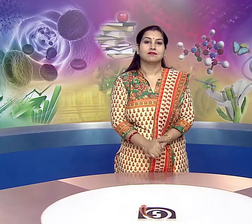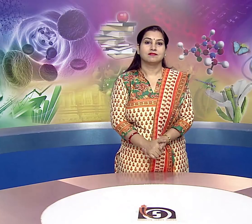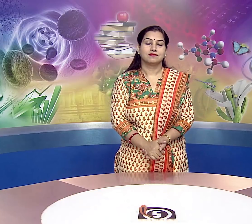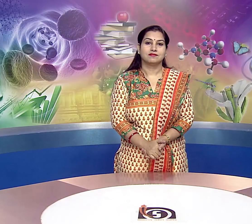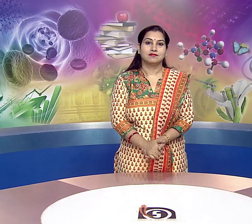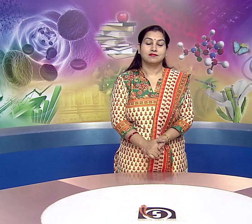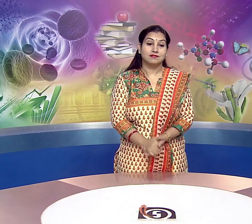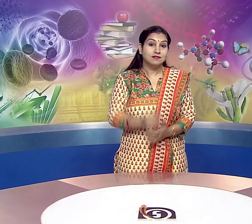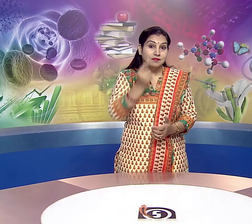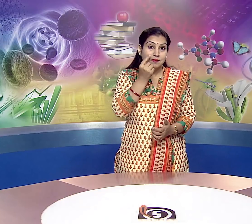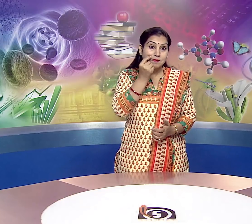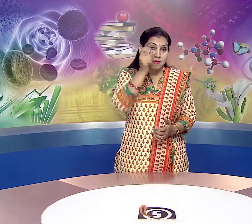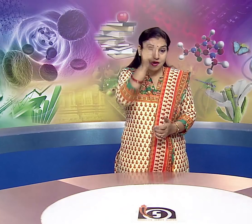leaving the prisoners alone.